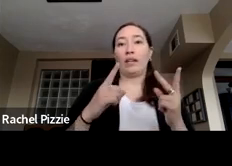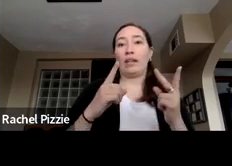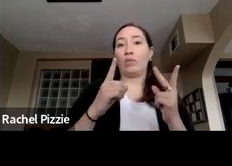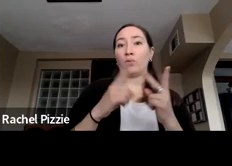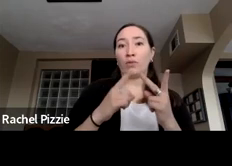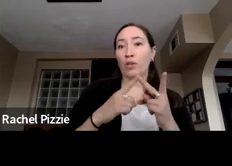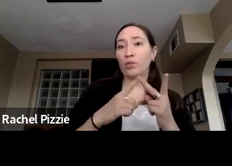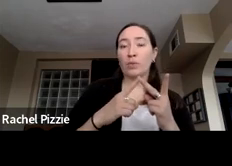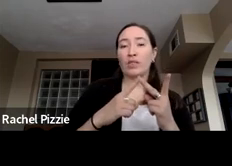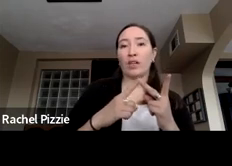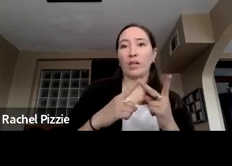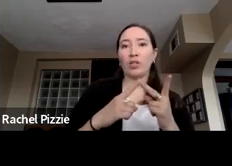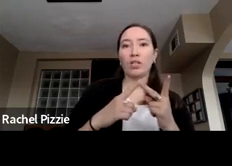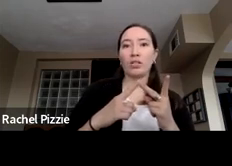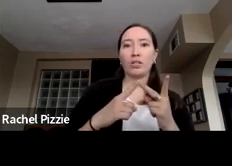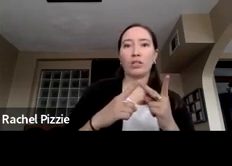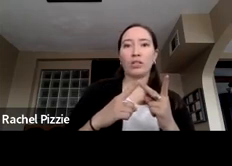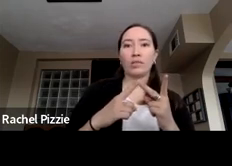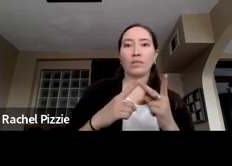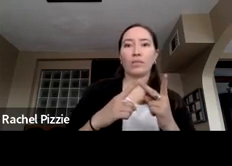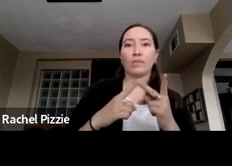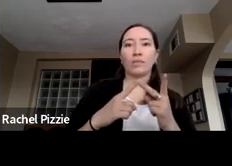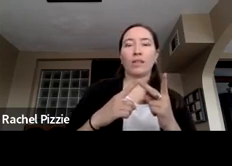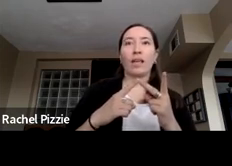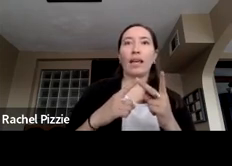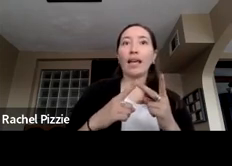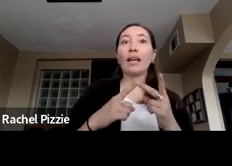You can review specific questions.